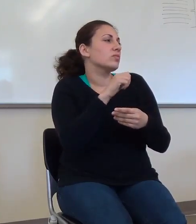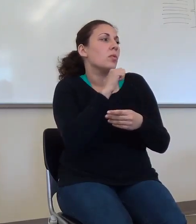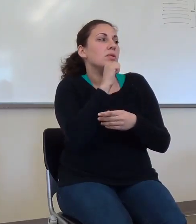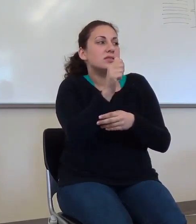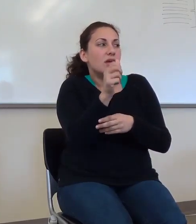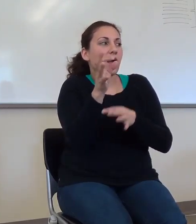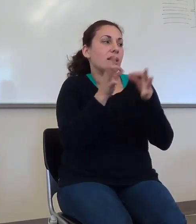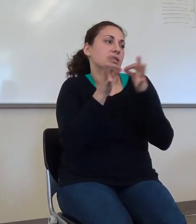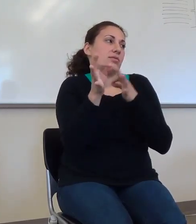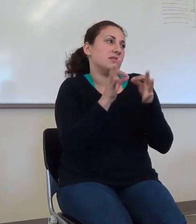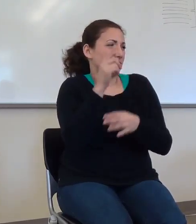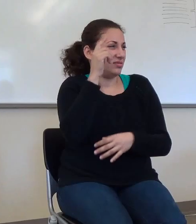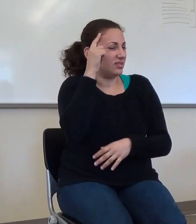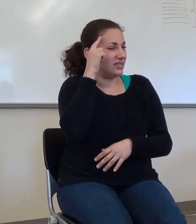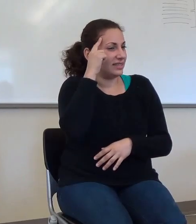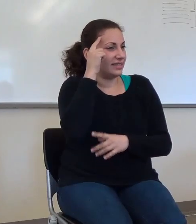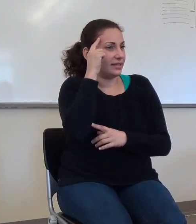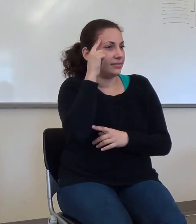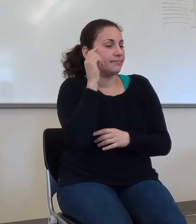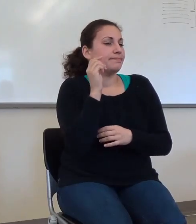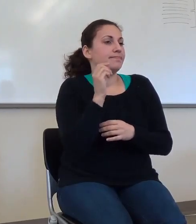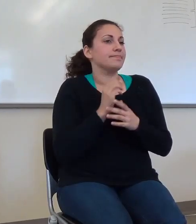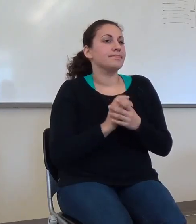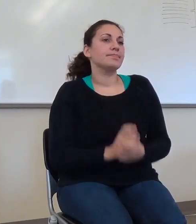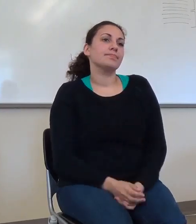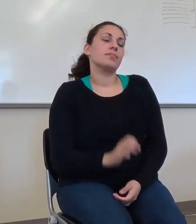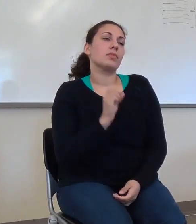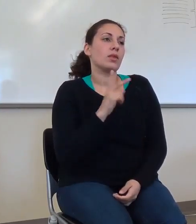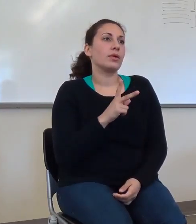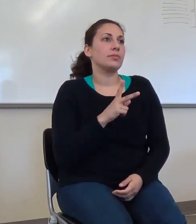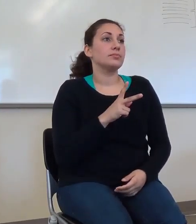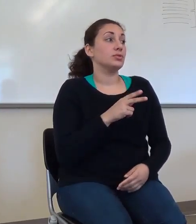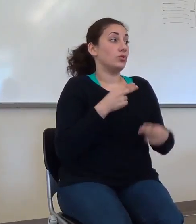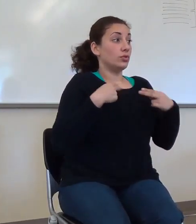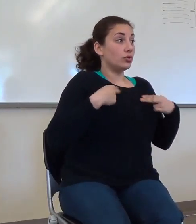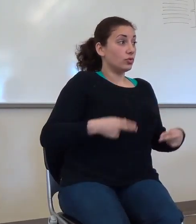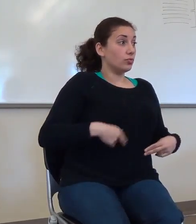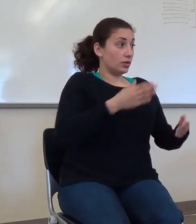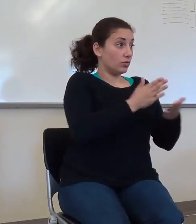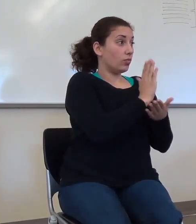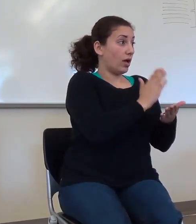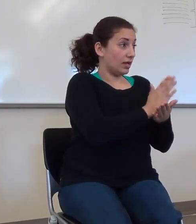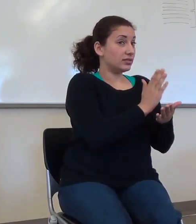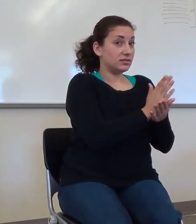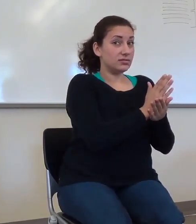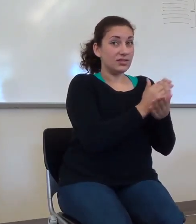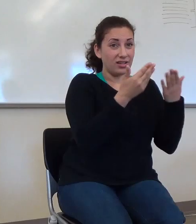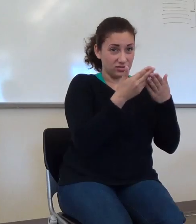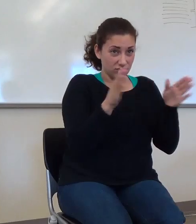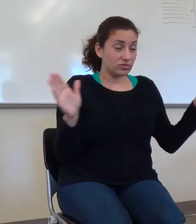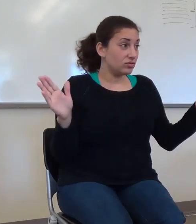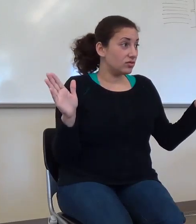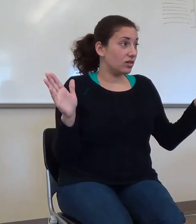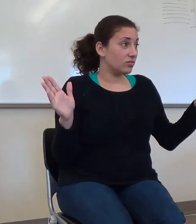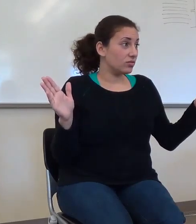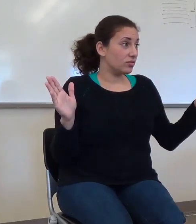that means for a minute. It needs, so we're thinking, okay, human rights is pretty general. So maybe that's